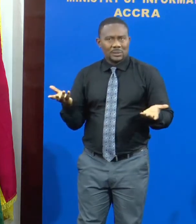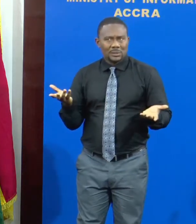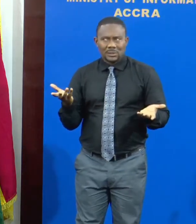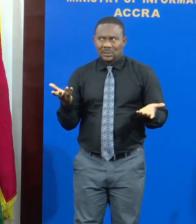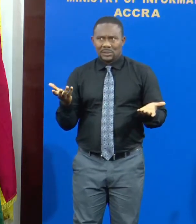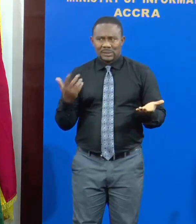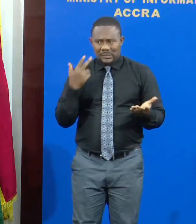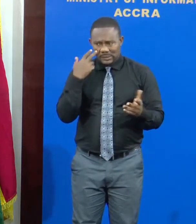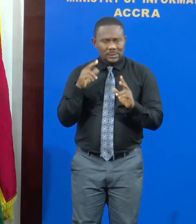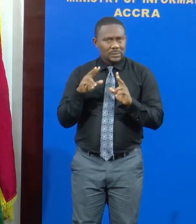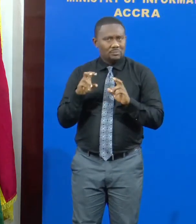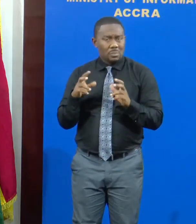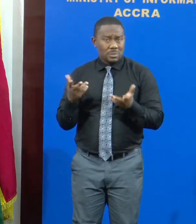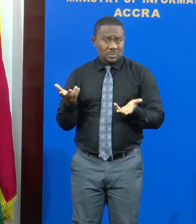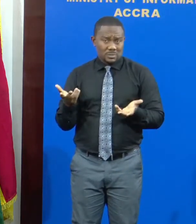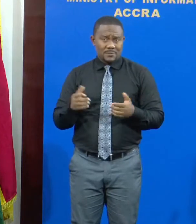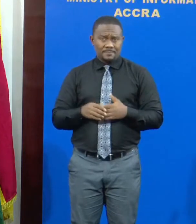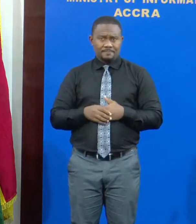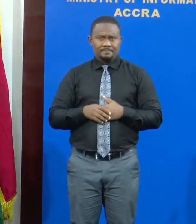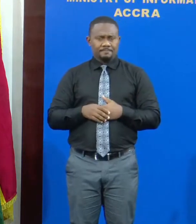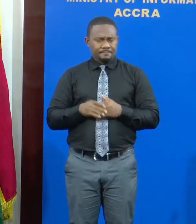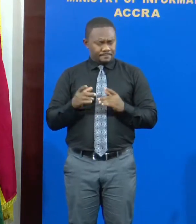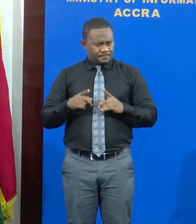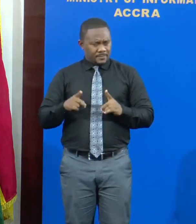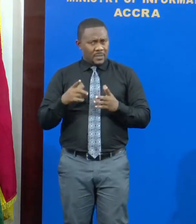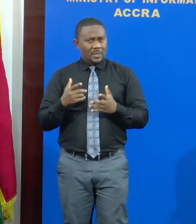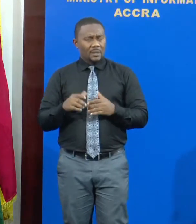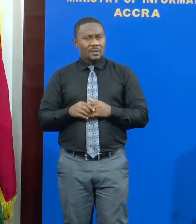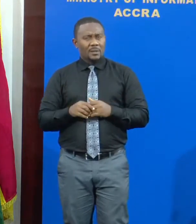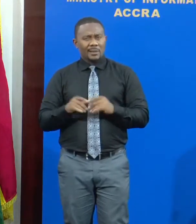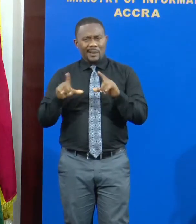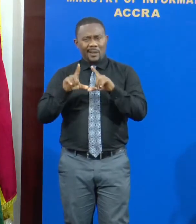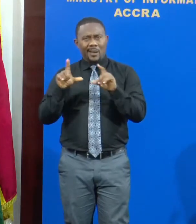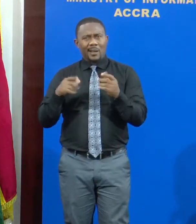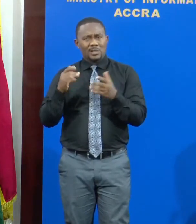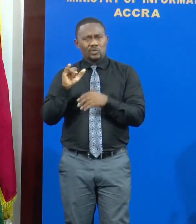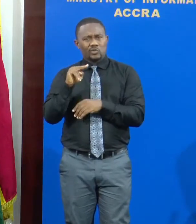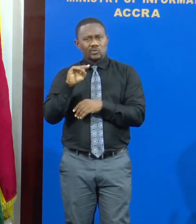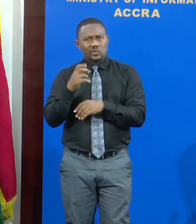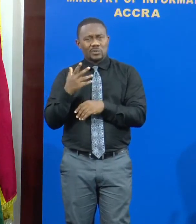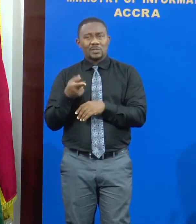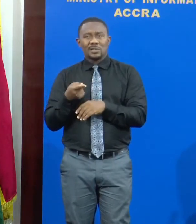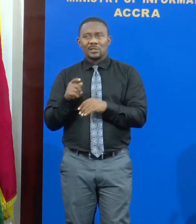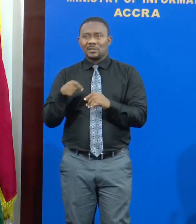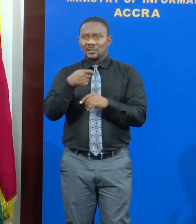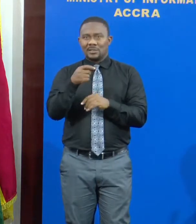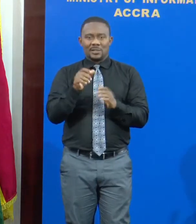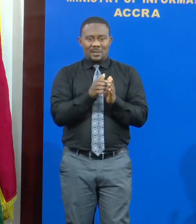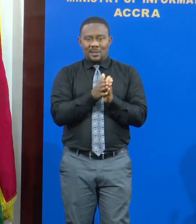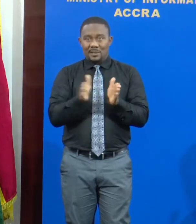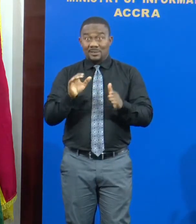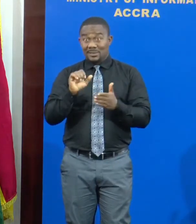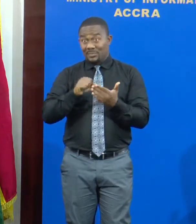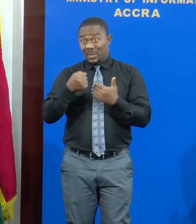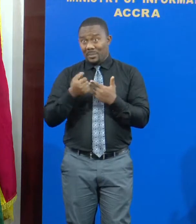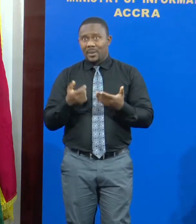that situation during the card issuance blitz that we engaged in June between June and September,